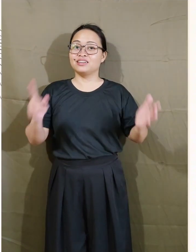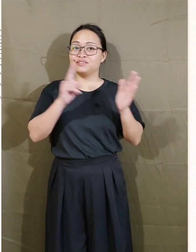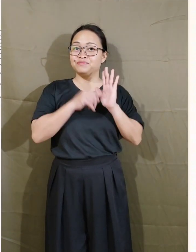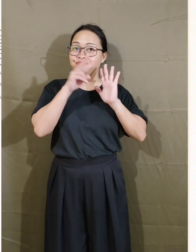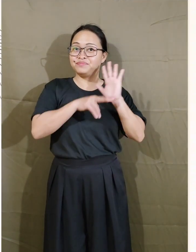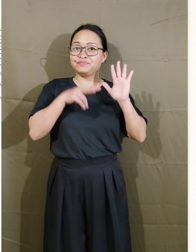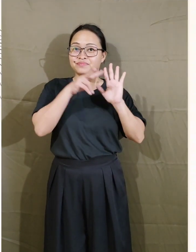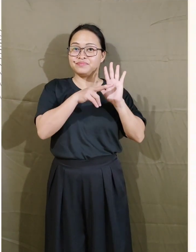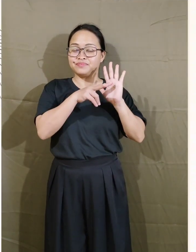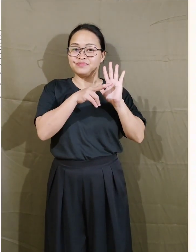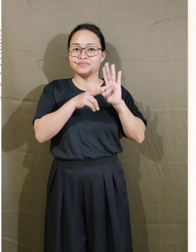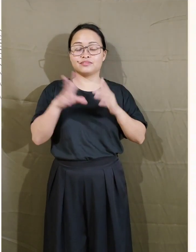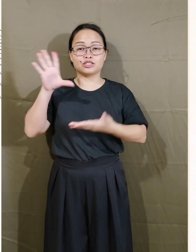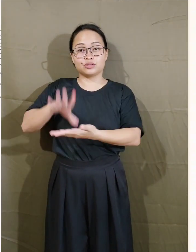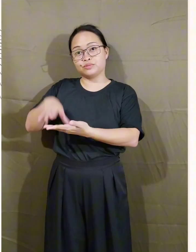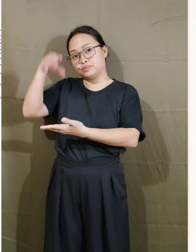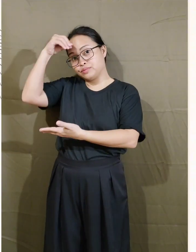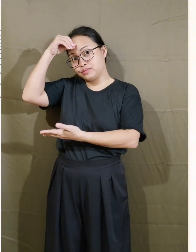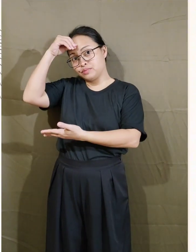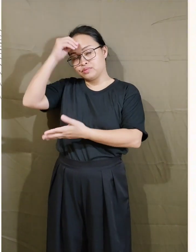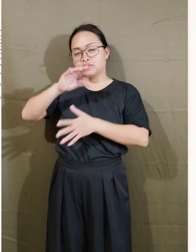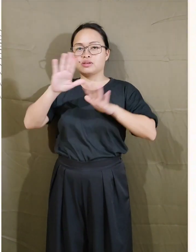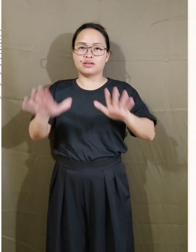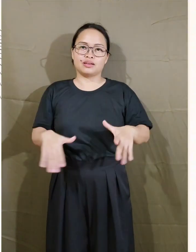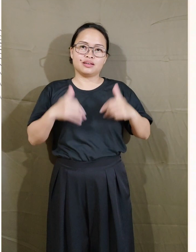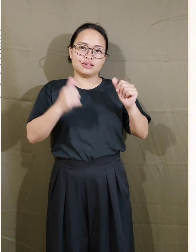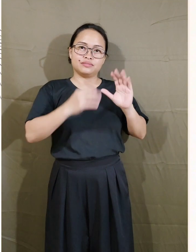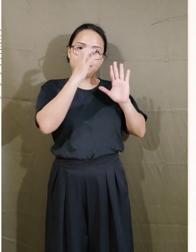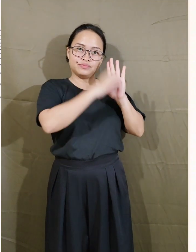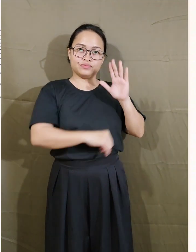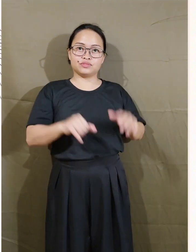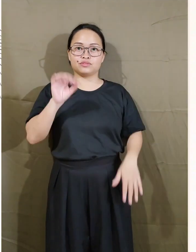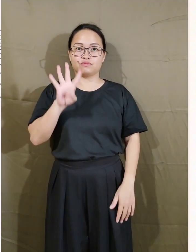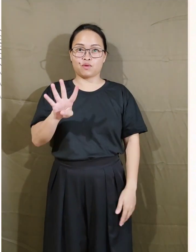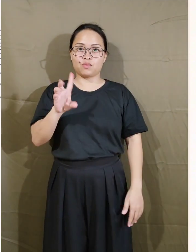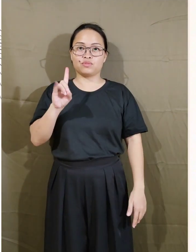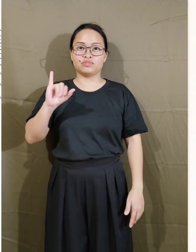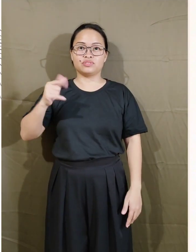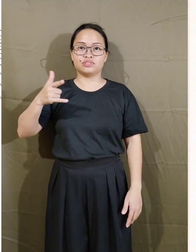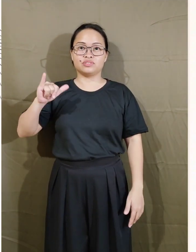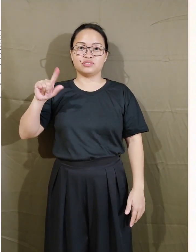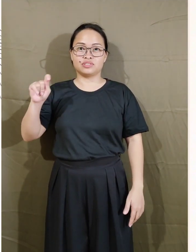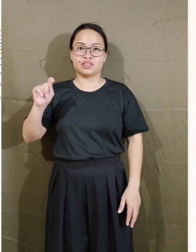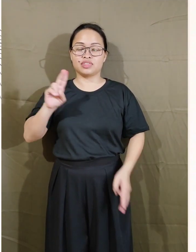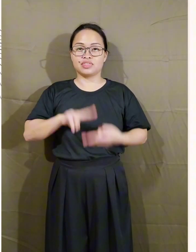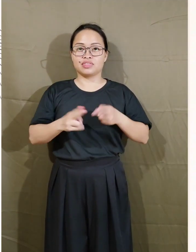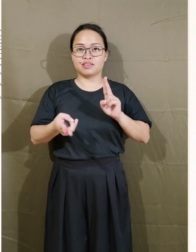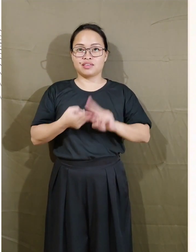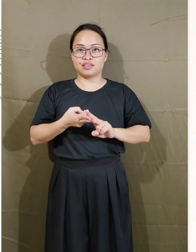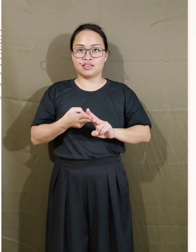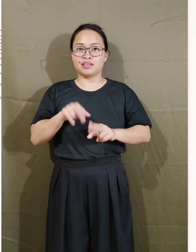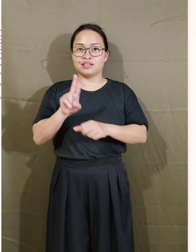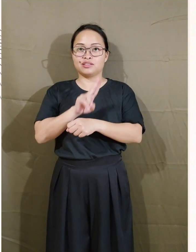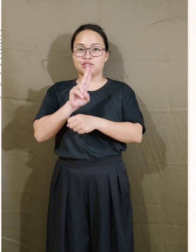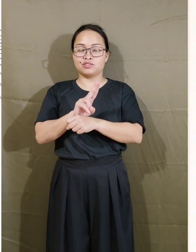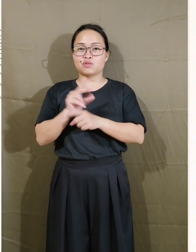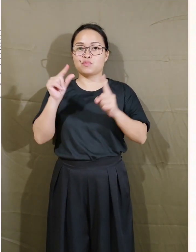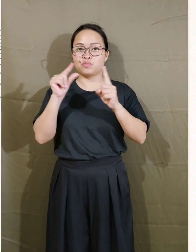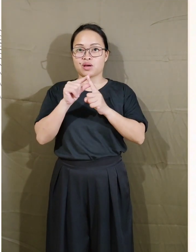In this video, we will learn how to subtract 4-digit numbers through word